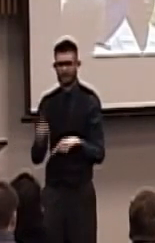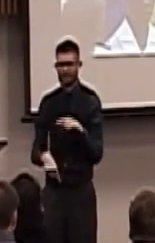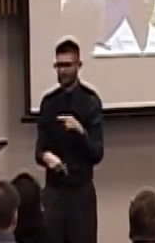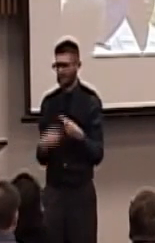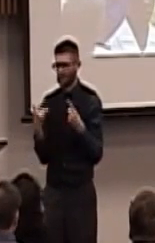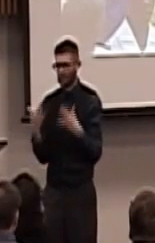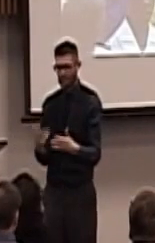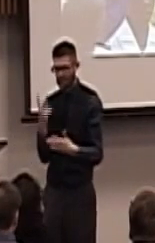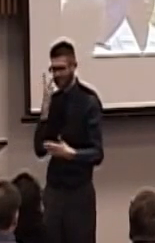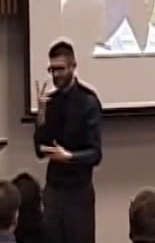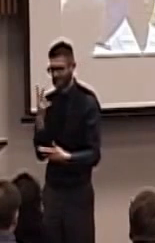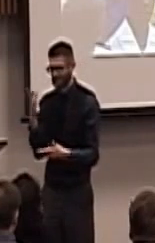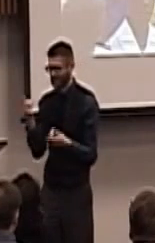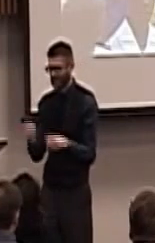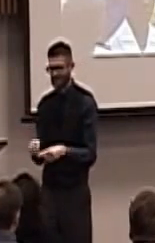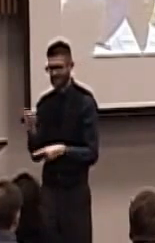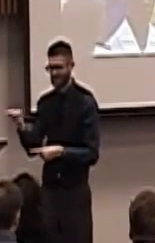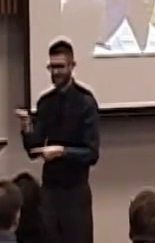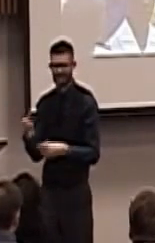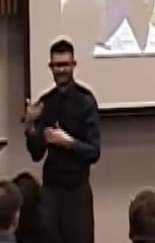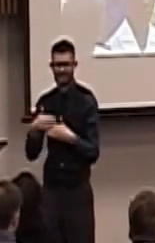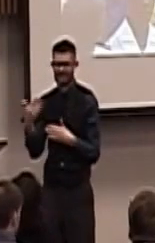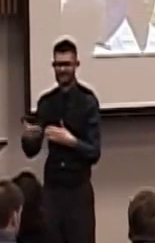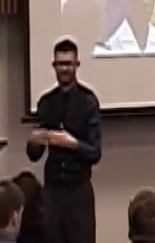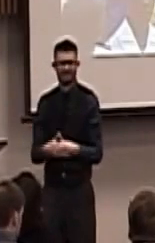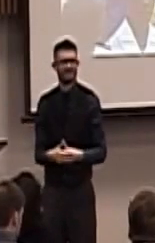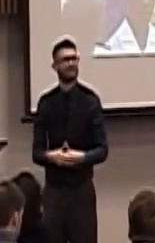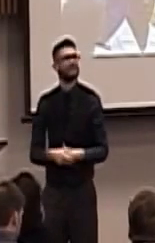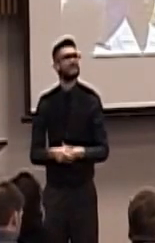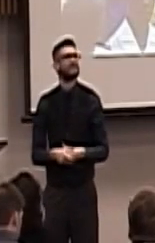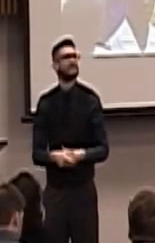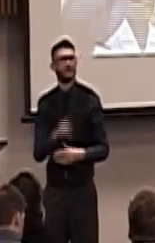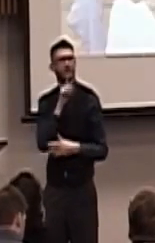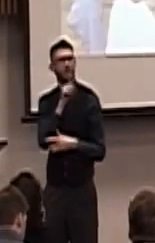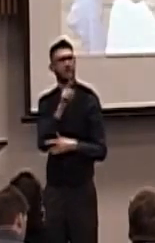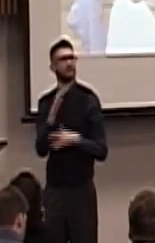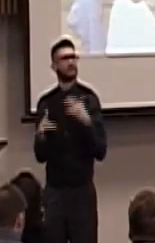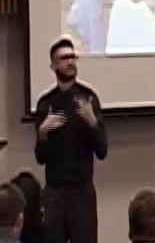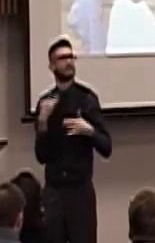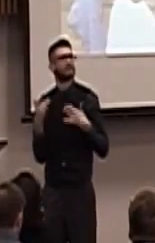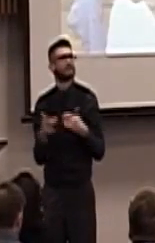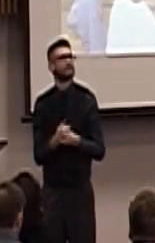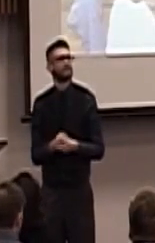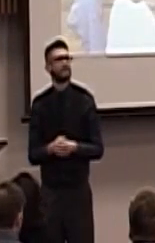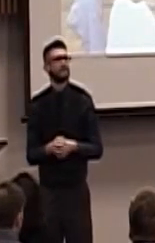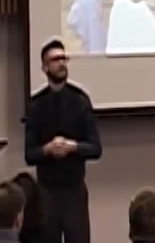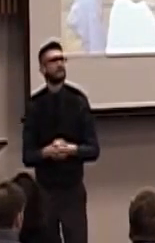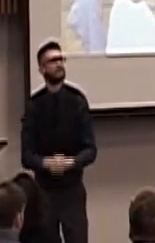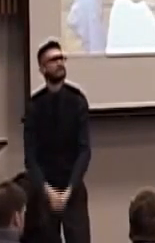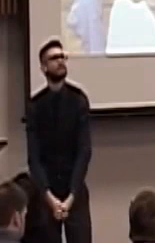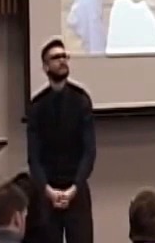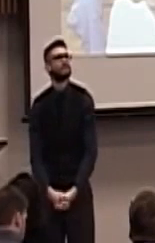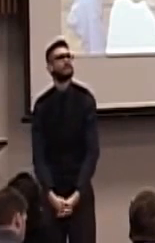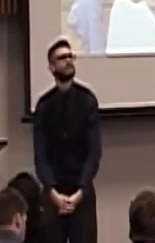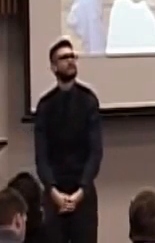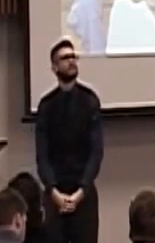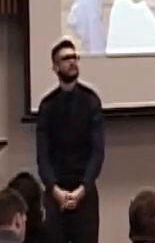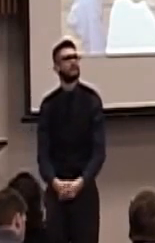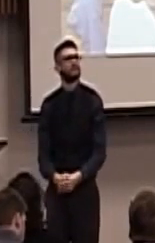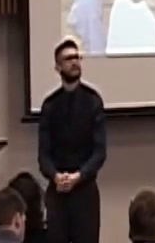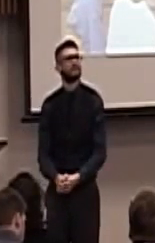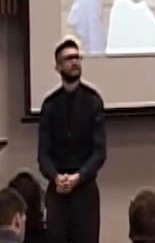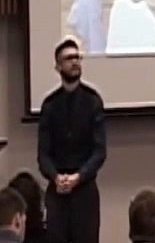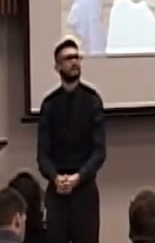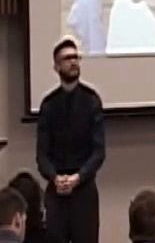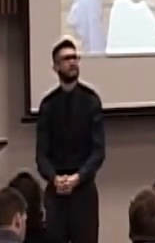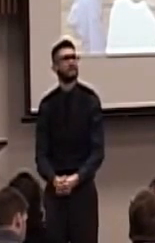see what's happening next, So, but it's really exciting to be a part of it. But the church, this